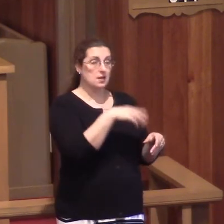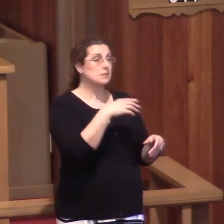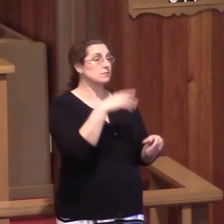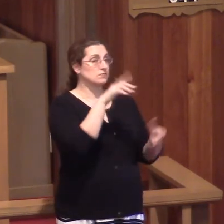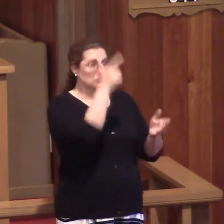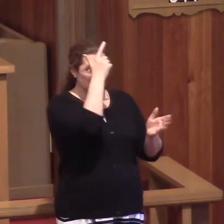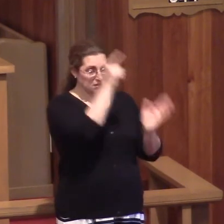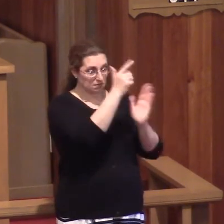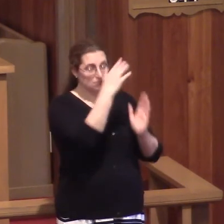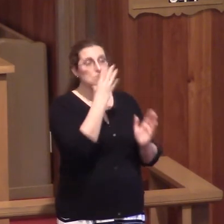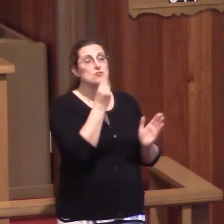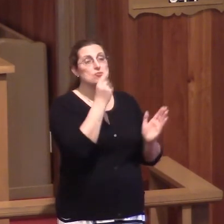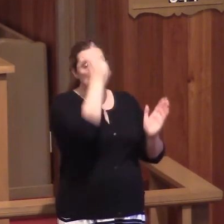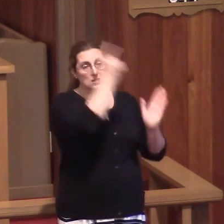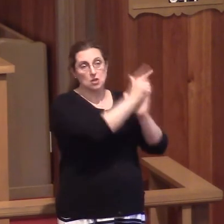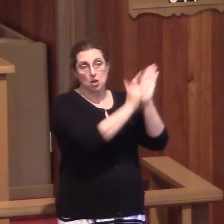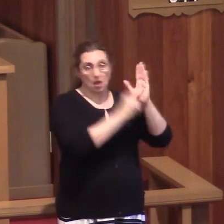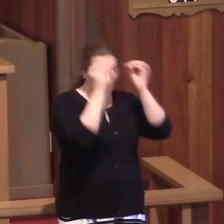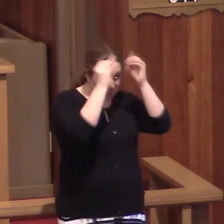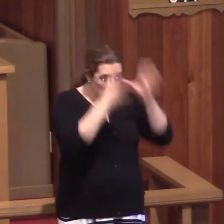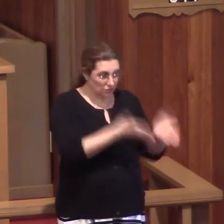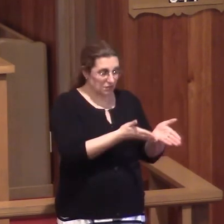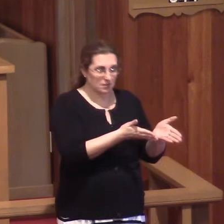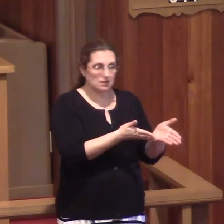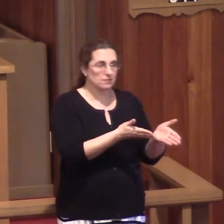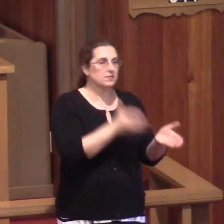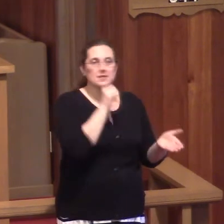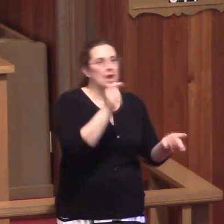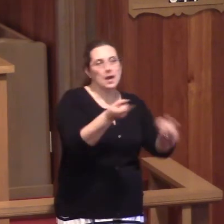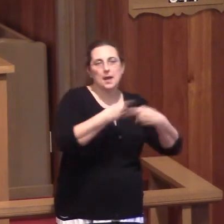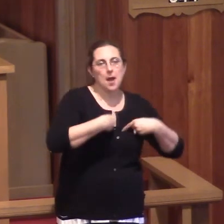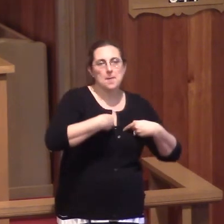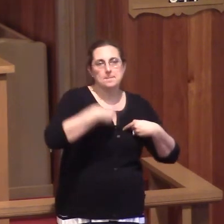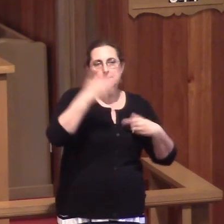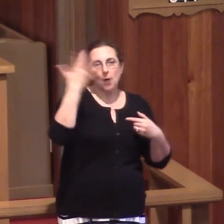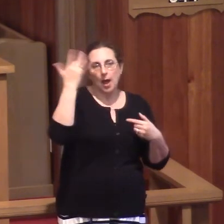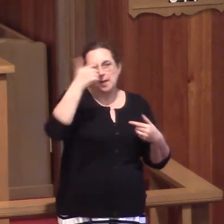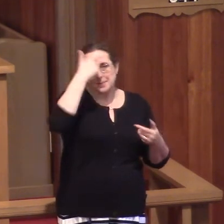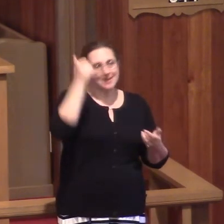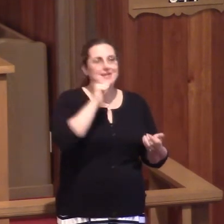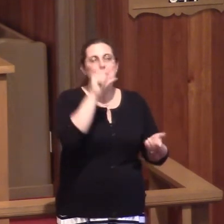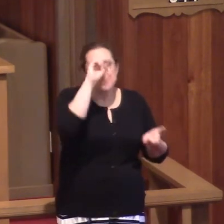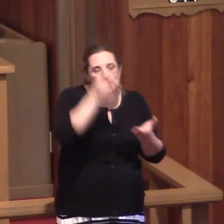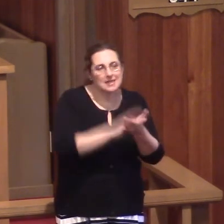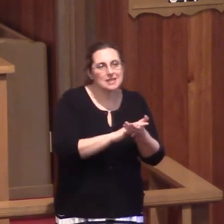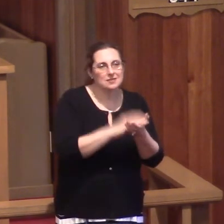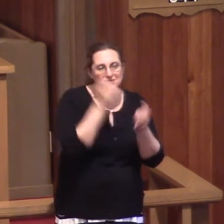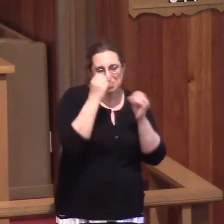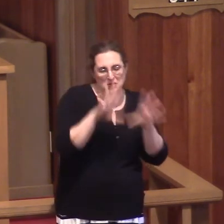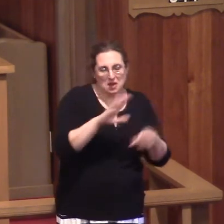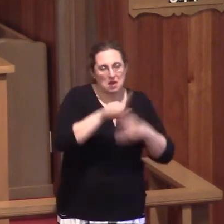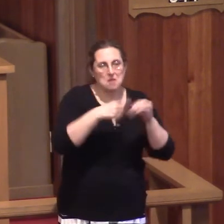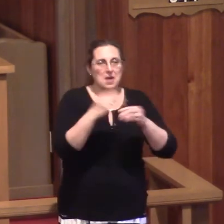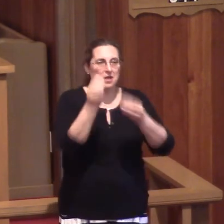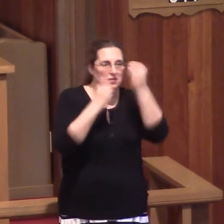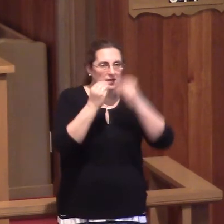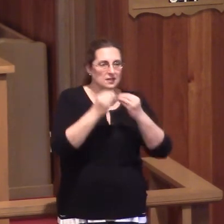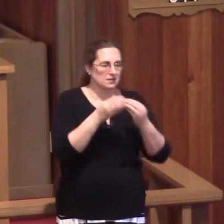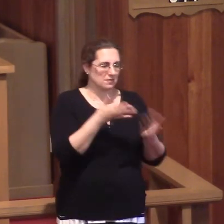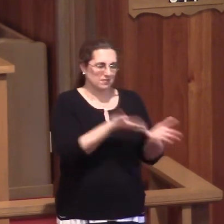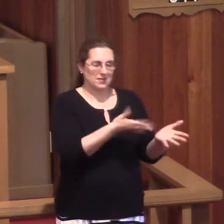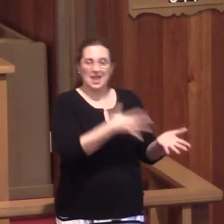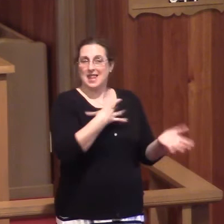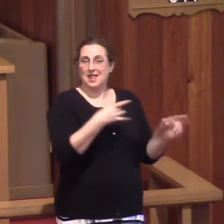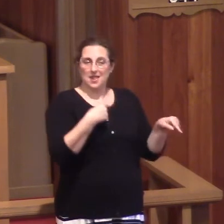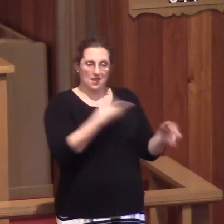come Because they didn't believe And they didn't care About the feast. They are more concerned With earthly treasures